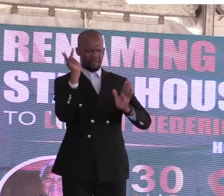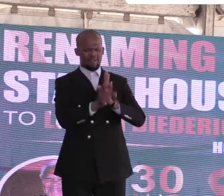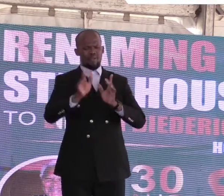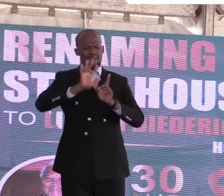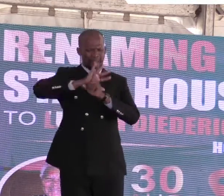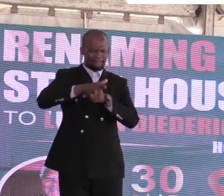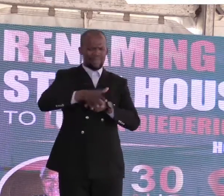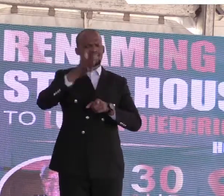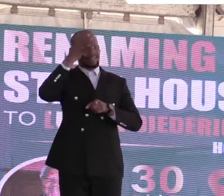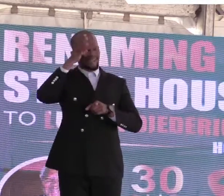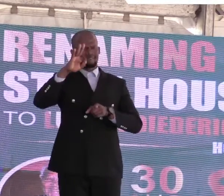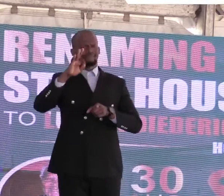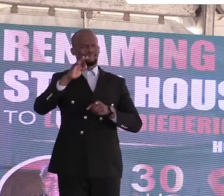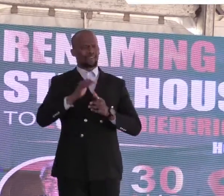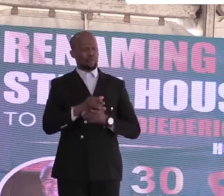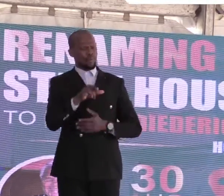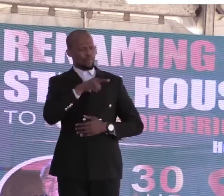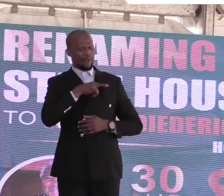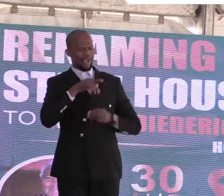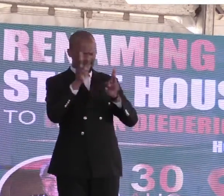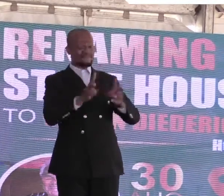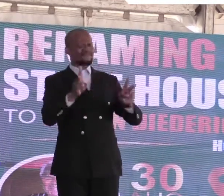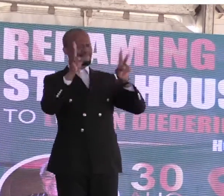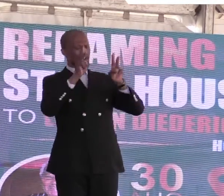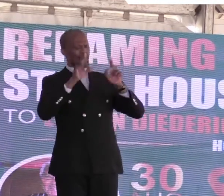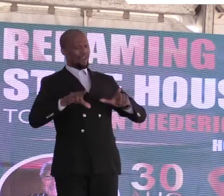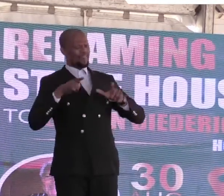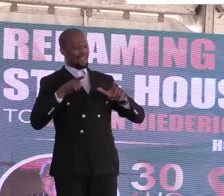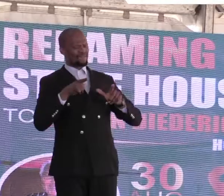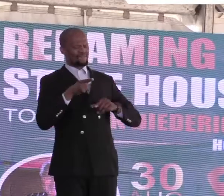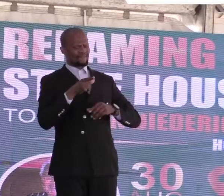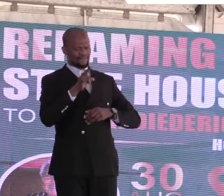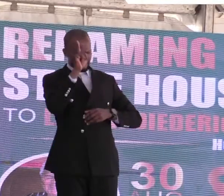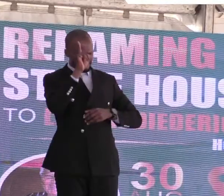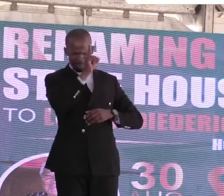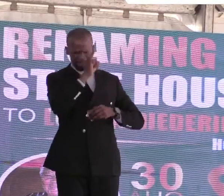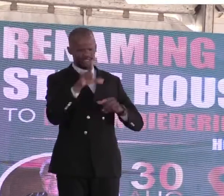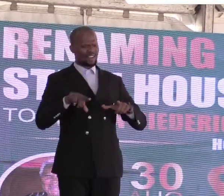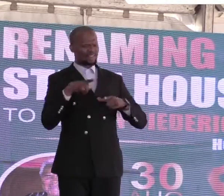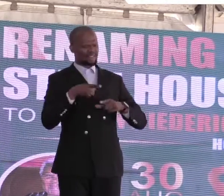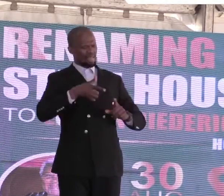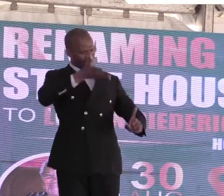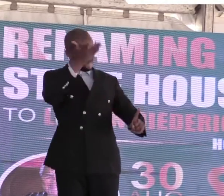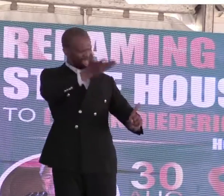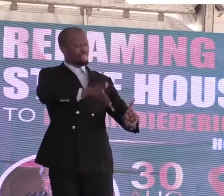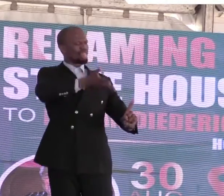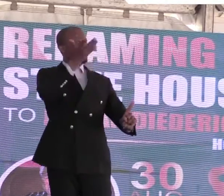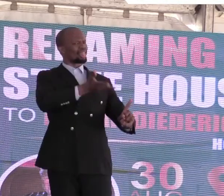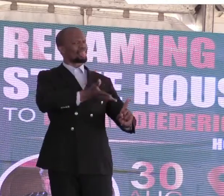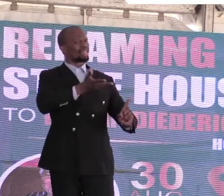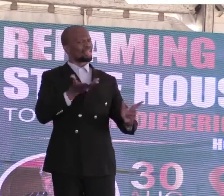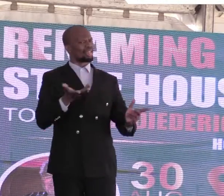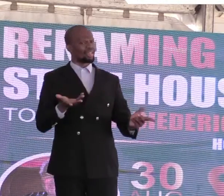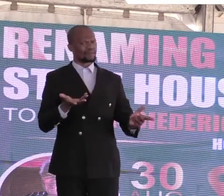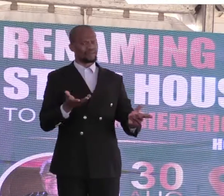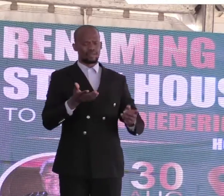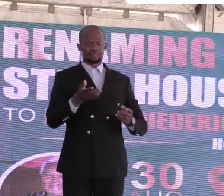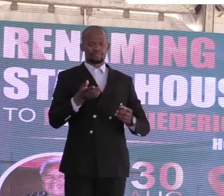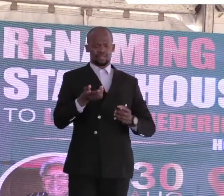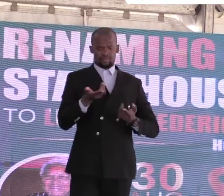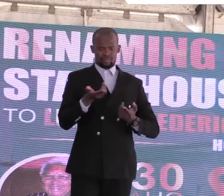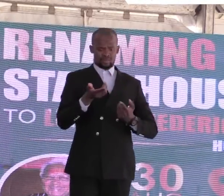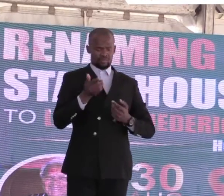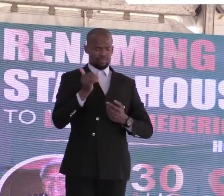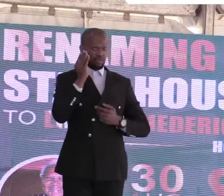not value human life, or should I say black lives. To them, black lives did